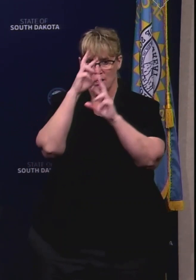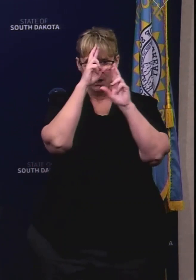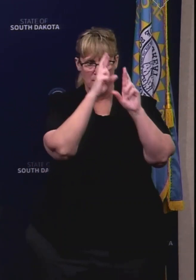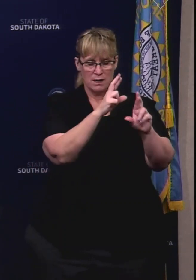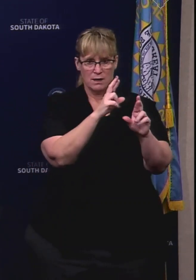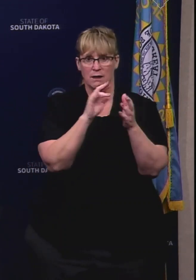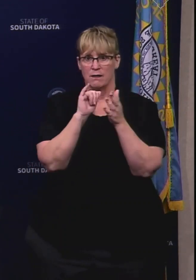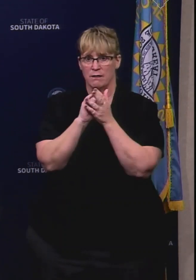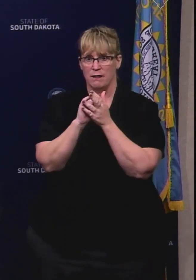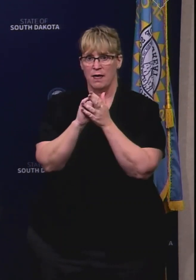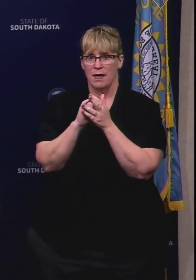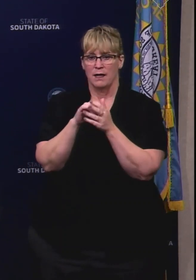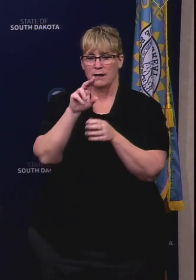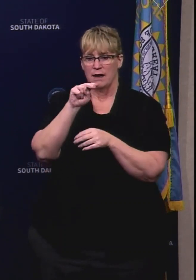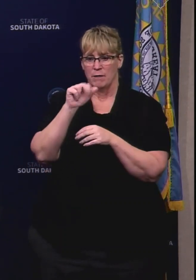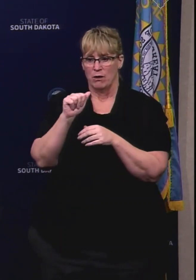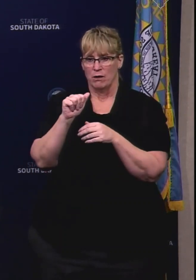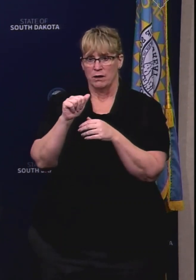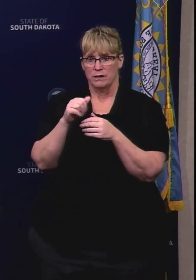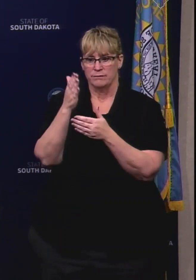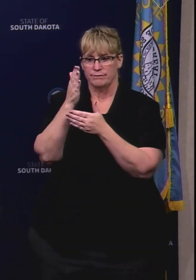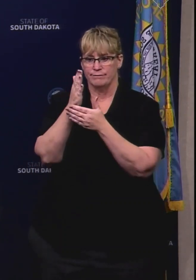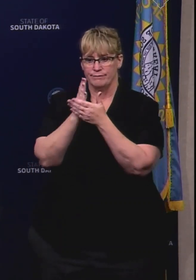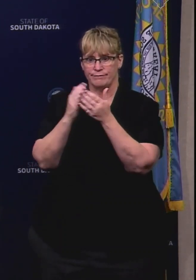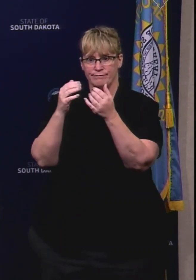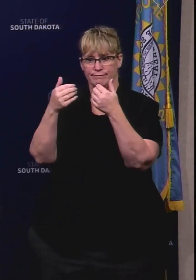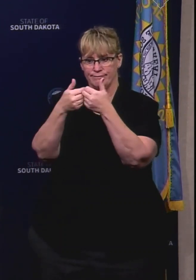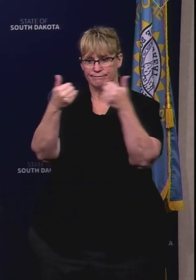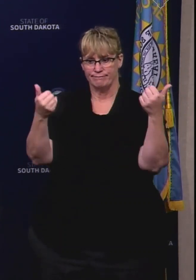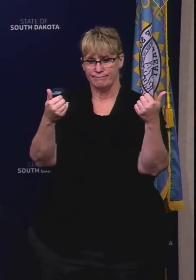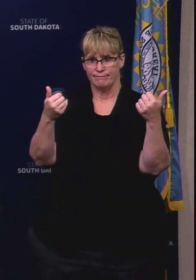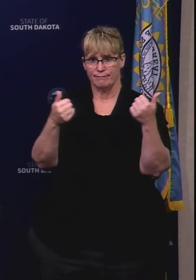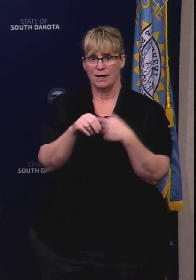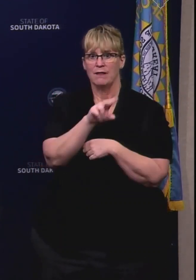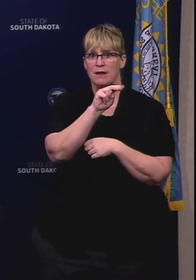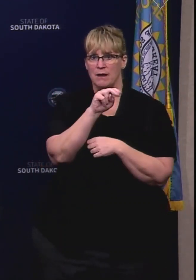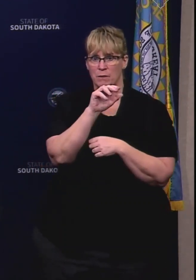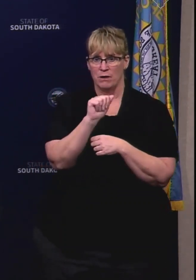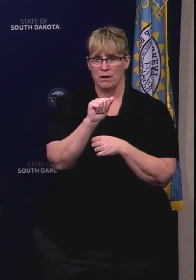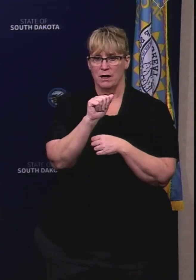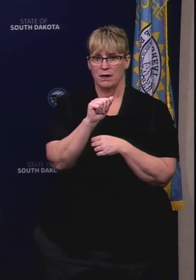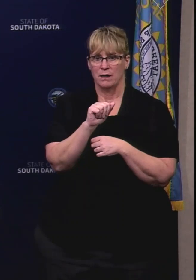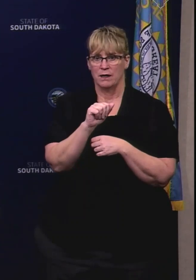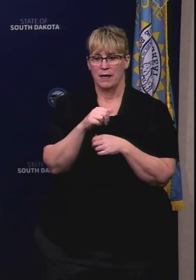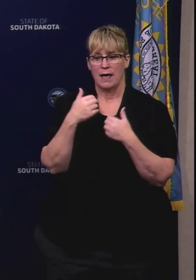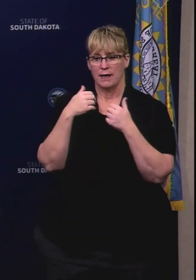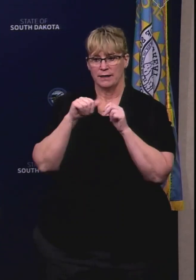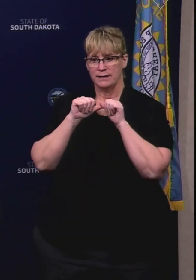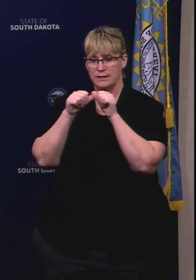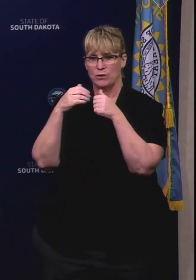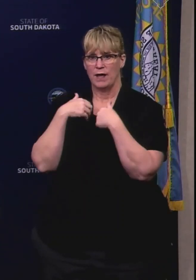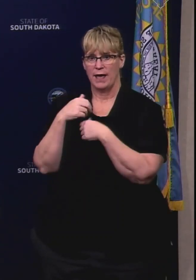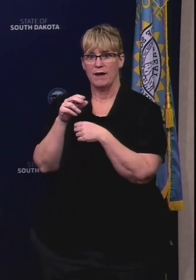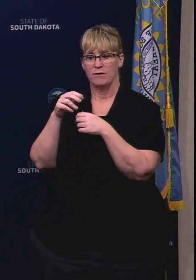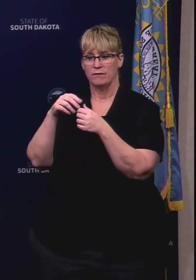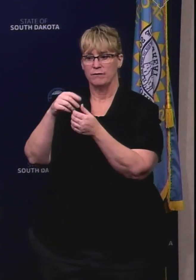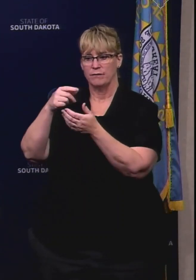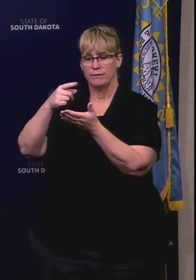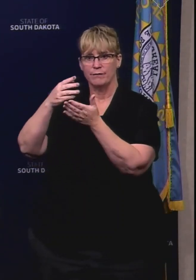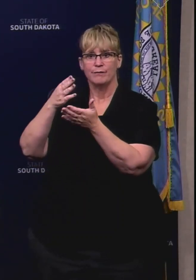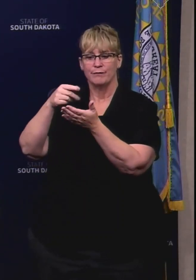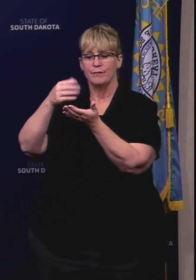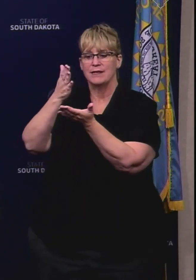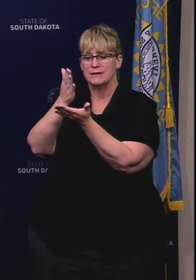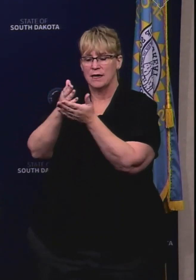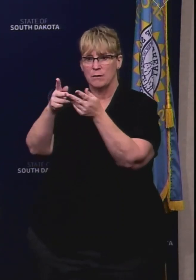sovereignty, also state sovereignty and federal law, the tribes have continued to maintain these checkpoints on U.S. and state